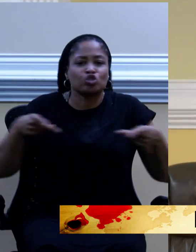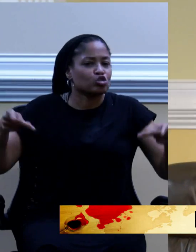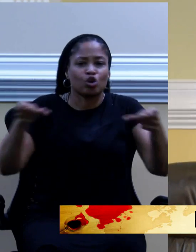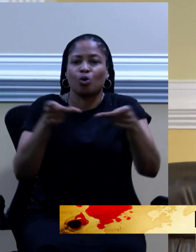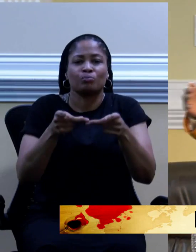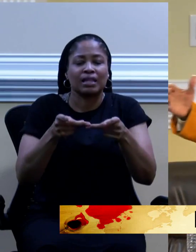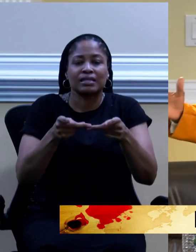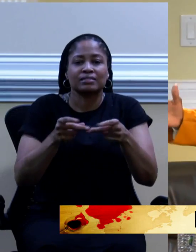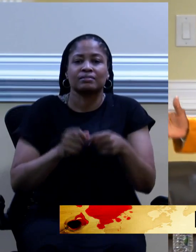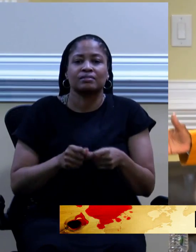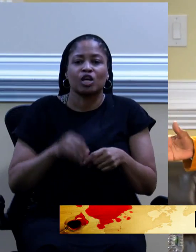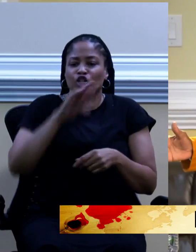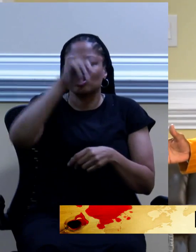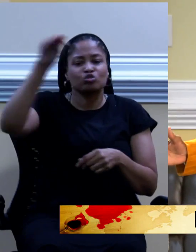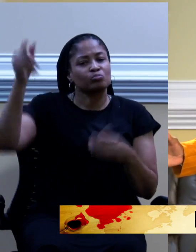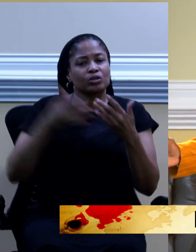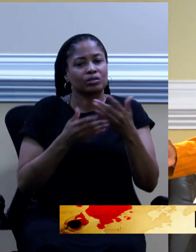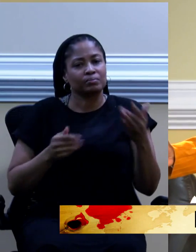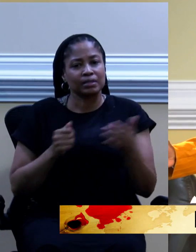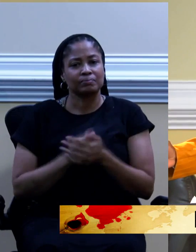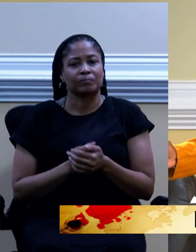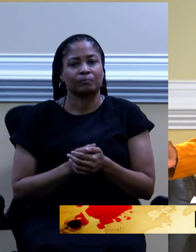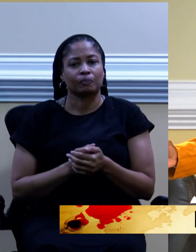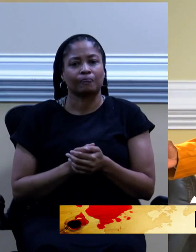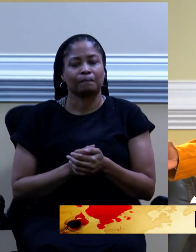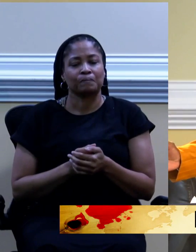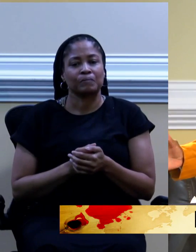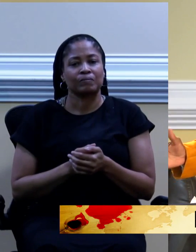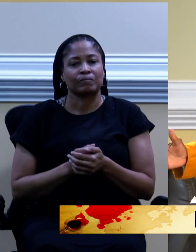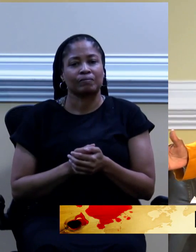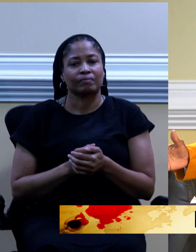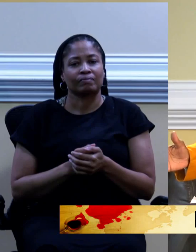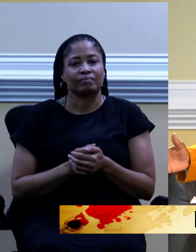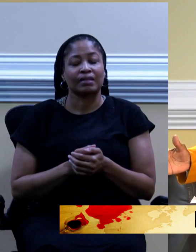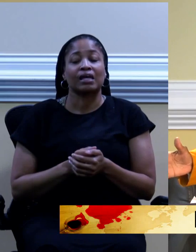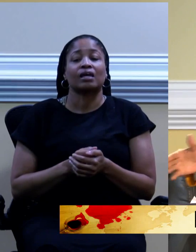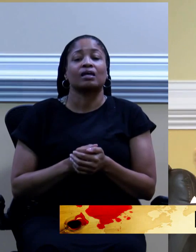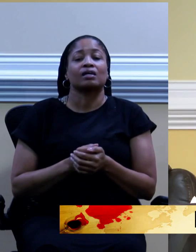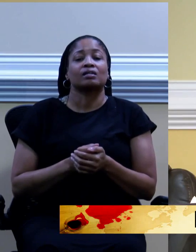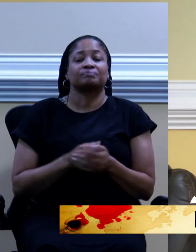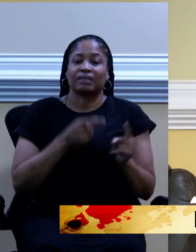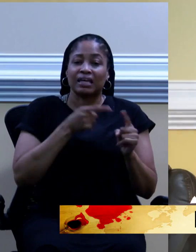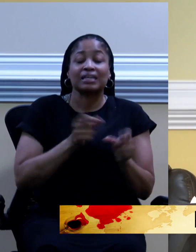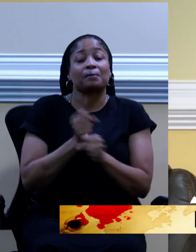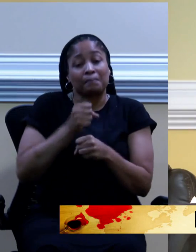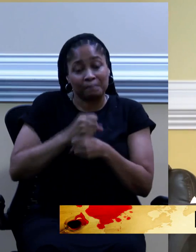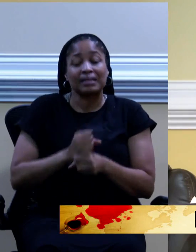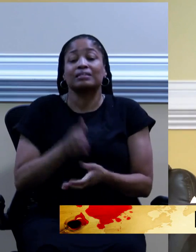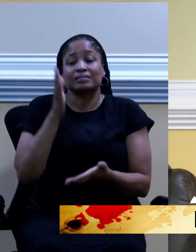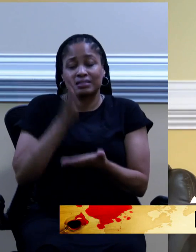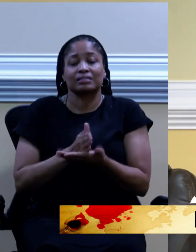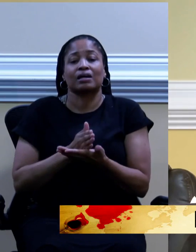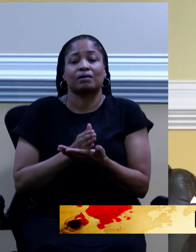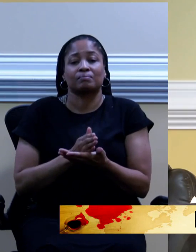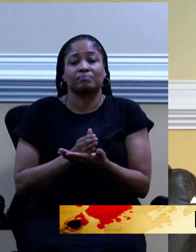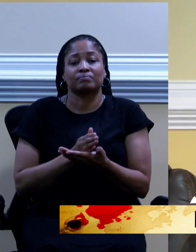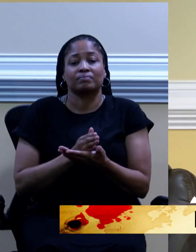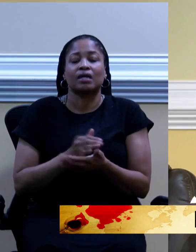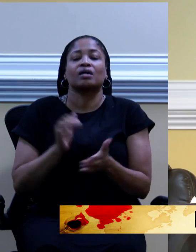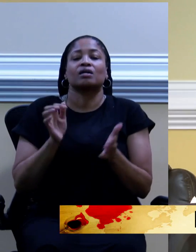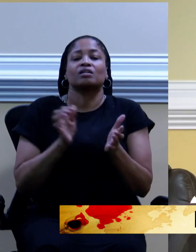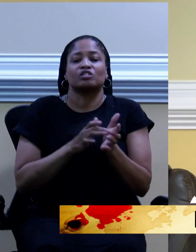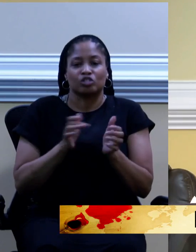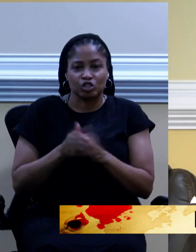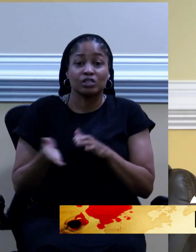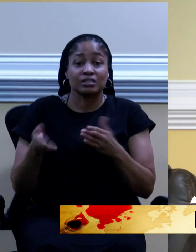means he caused it to stop. In the middle of the week, we established then that Jesus died in the middle of the week.